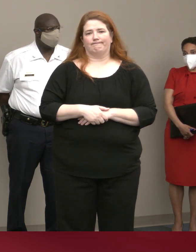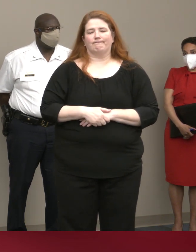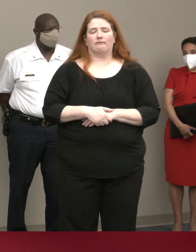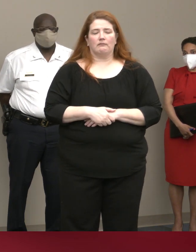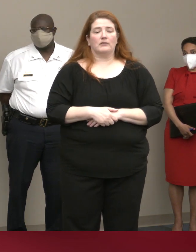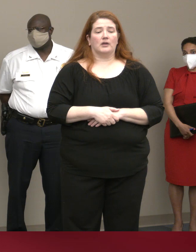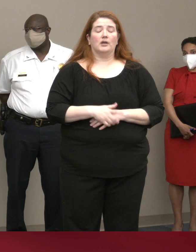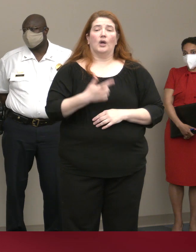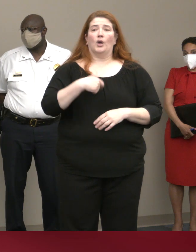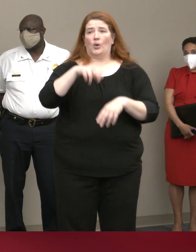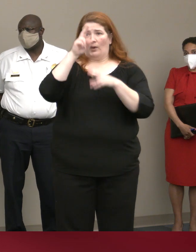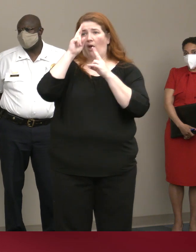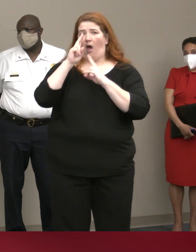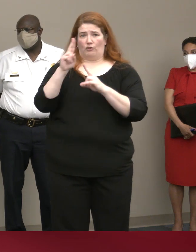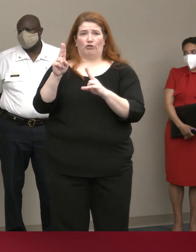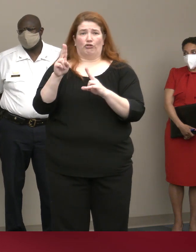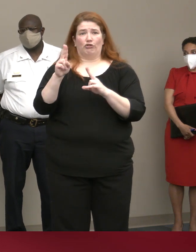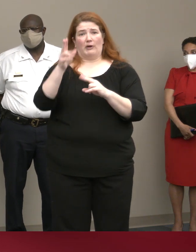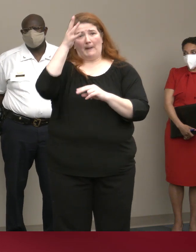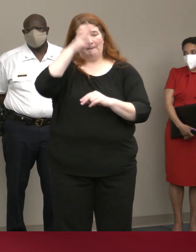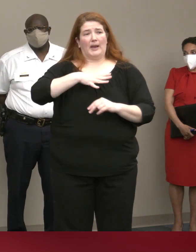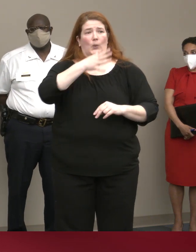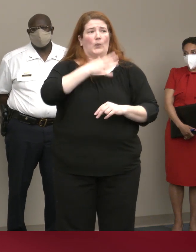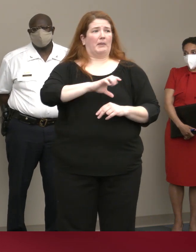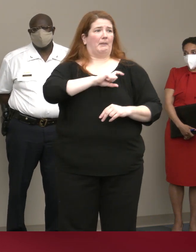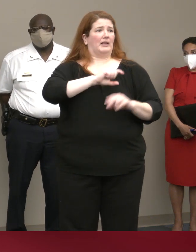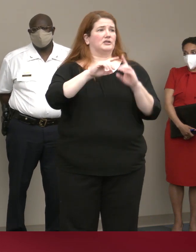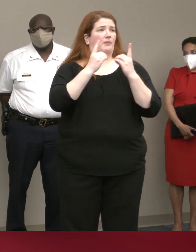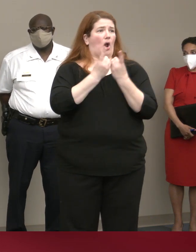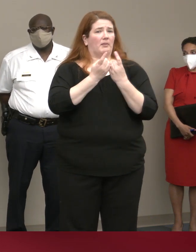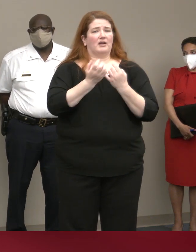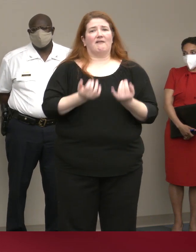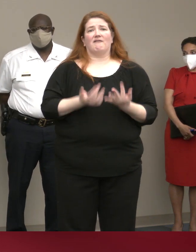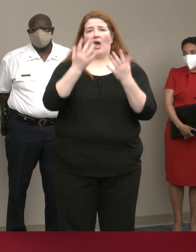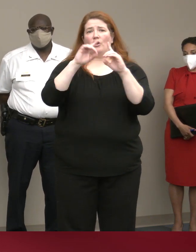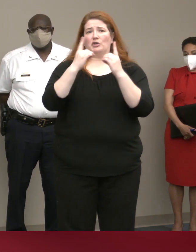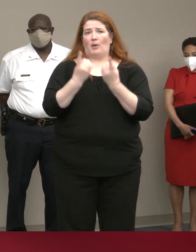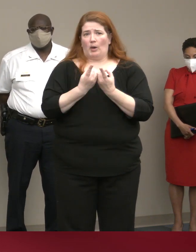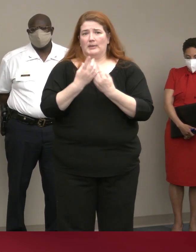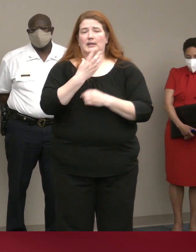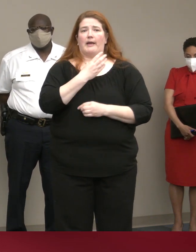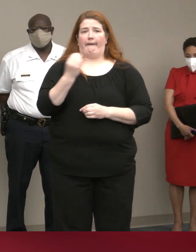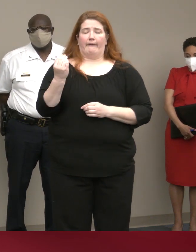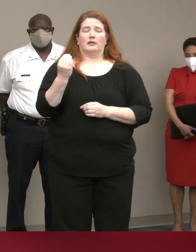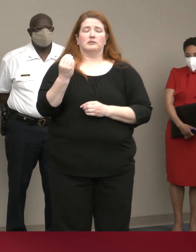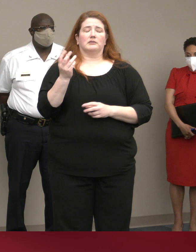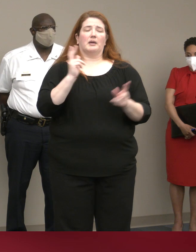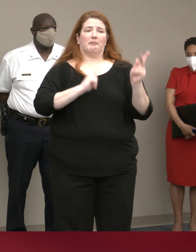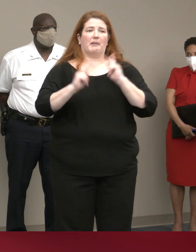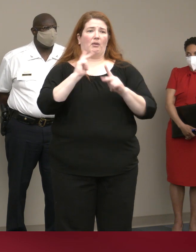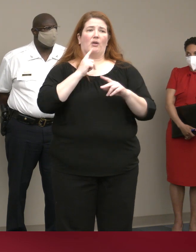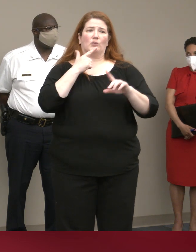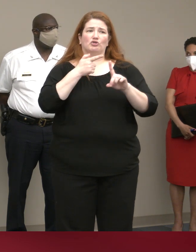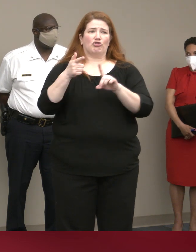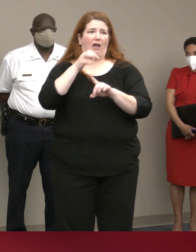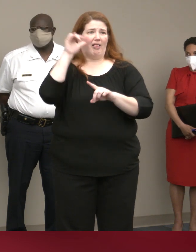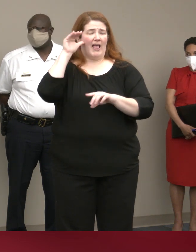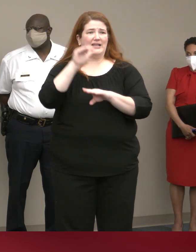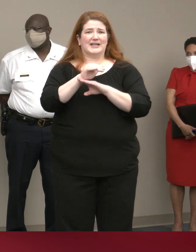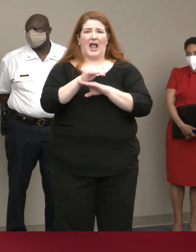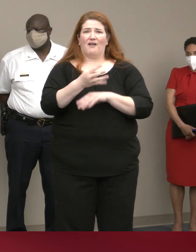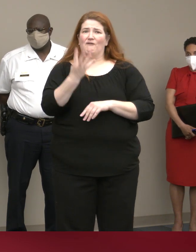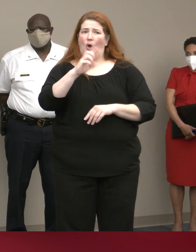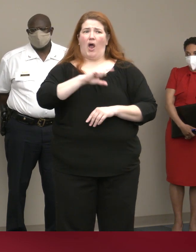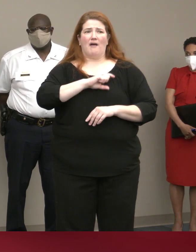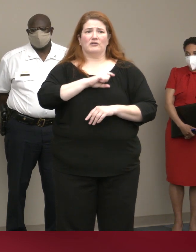We honor the men and women of the police department and the fire department and those that were shot last night, the 4